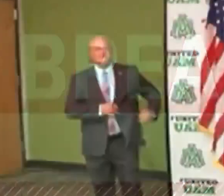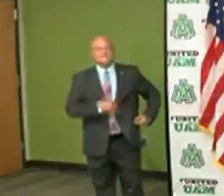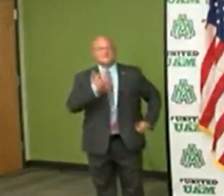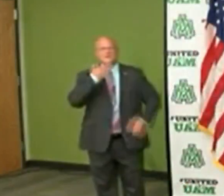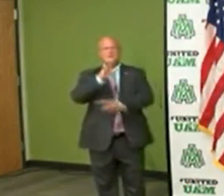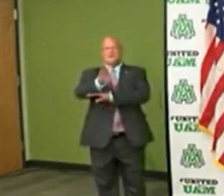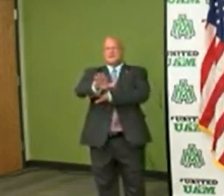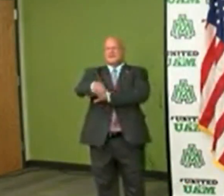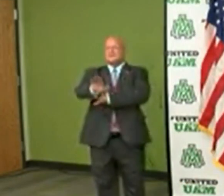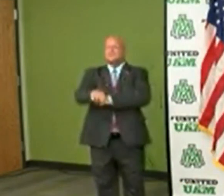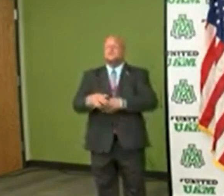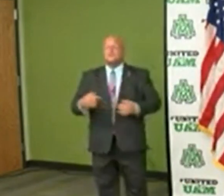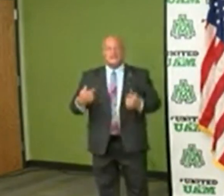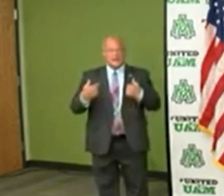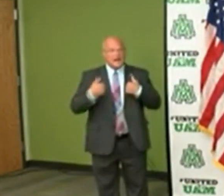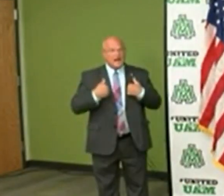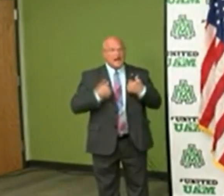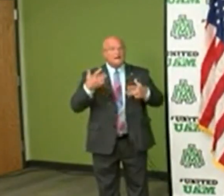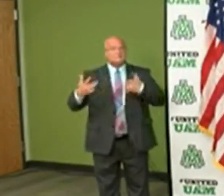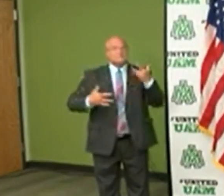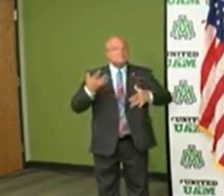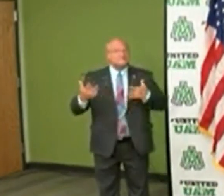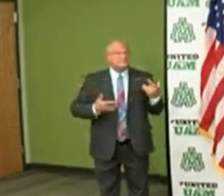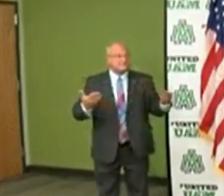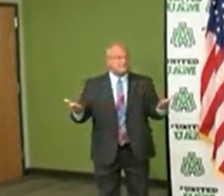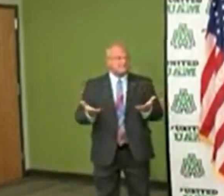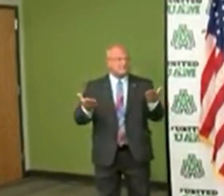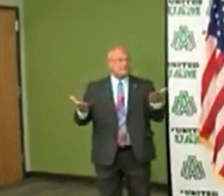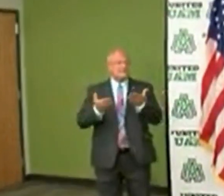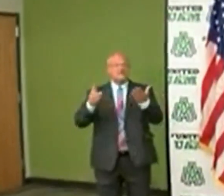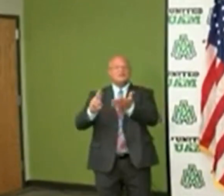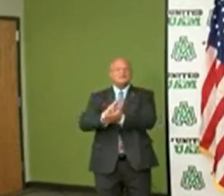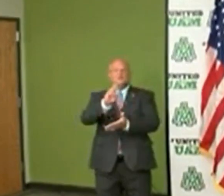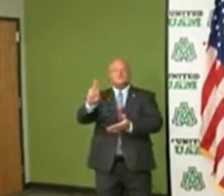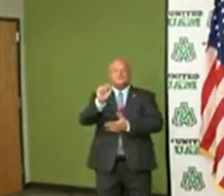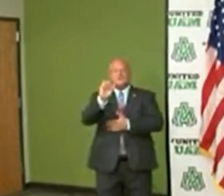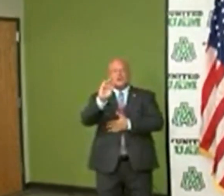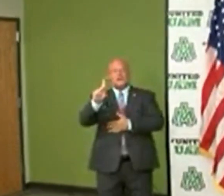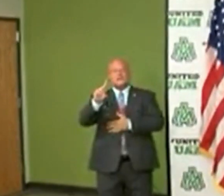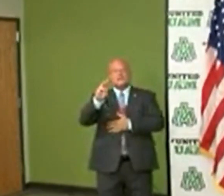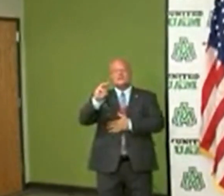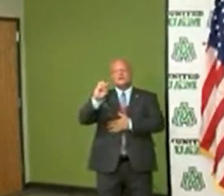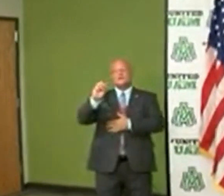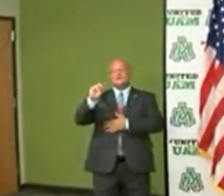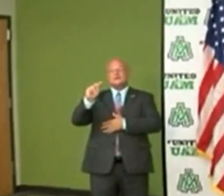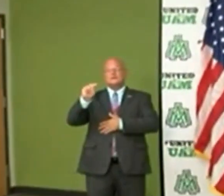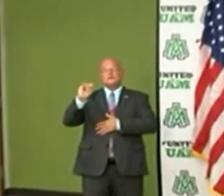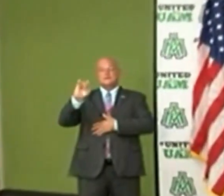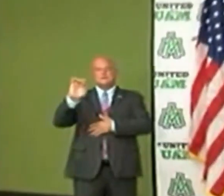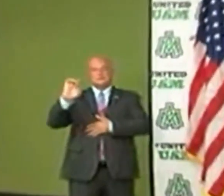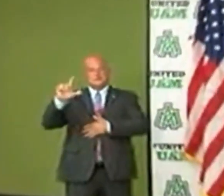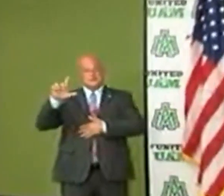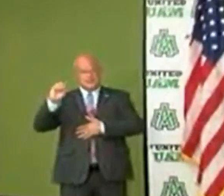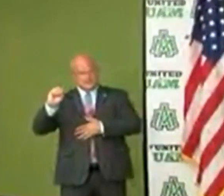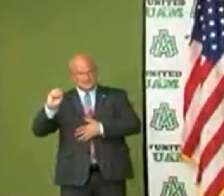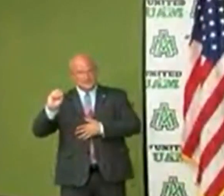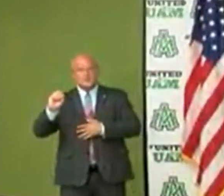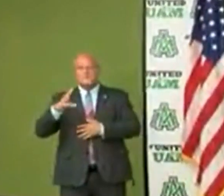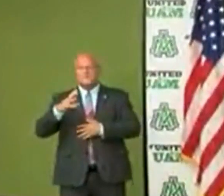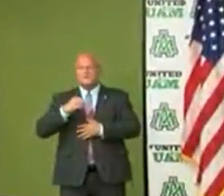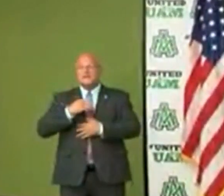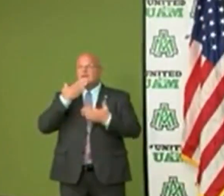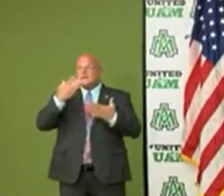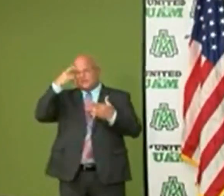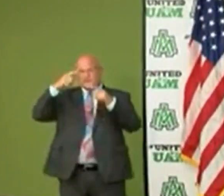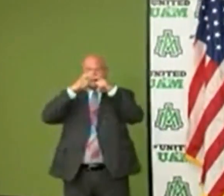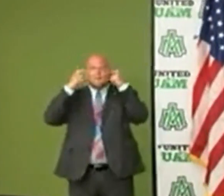Good afternoon. I am delighted to be at the University of Arkansas at Monticello, and I'm grateful for the